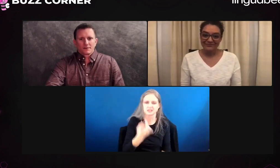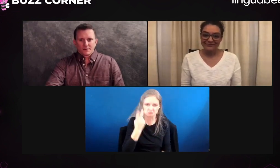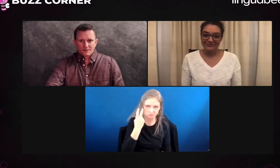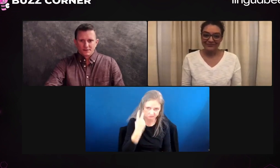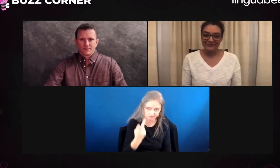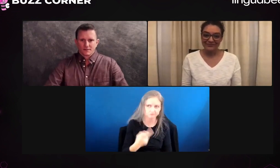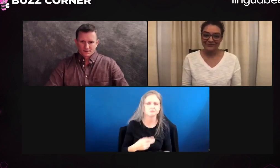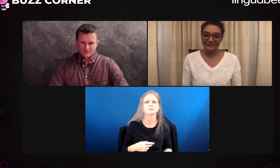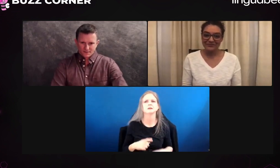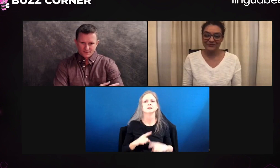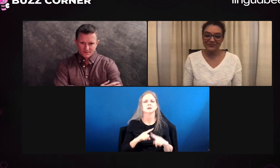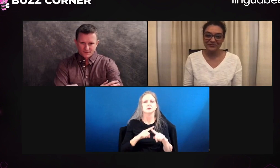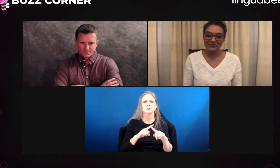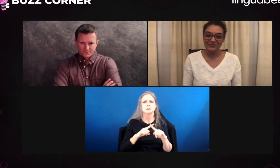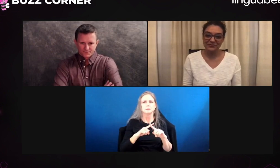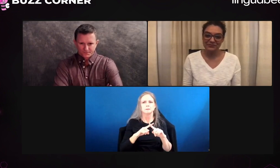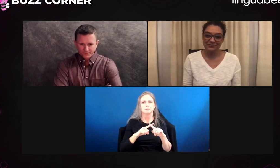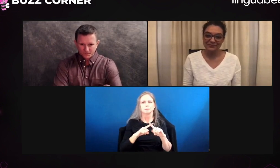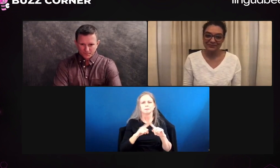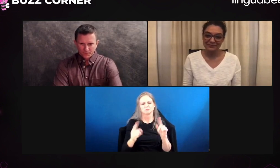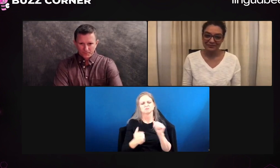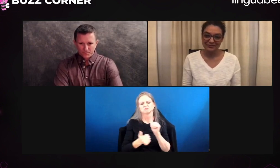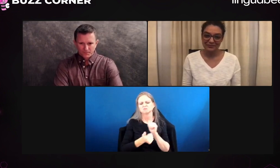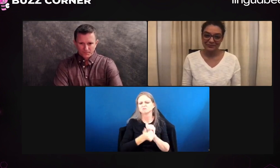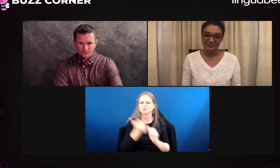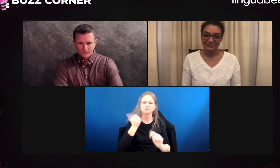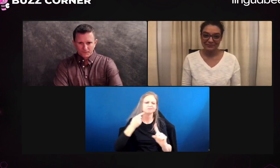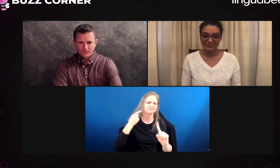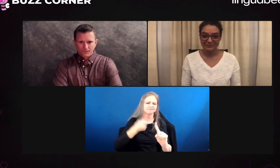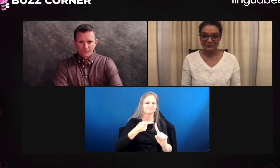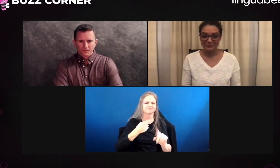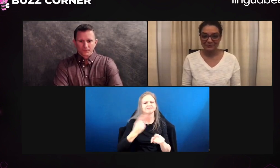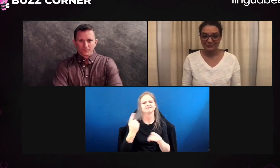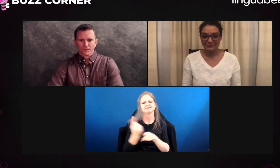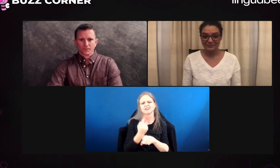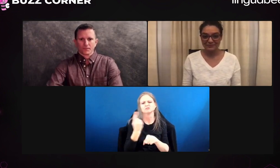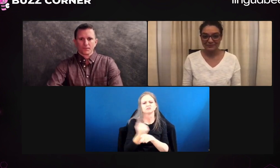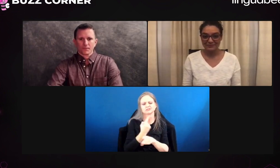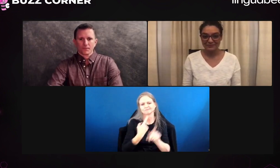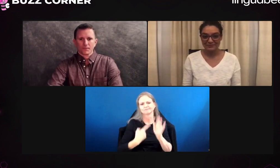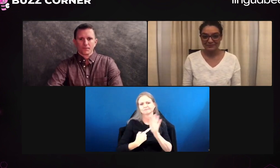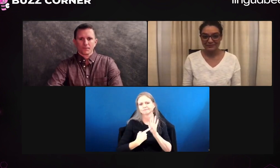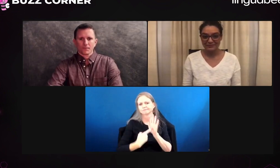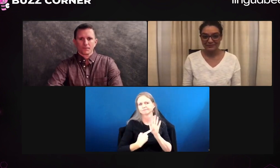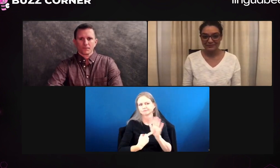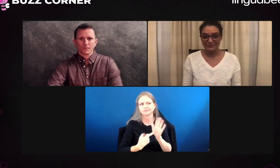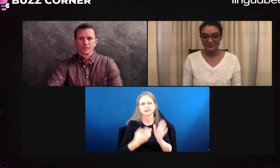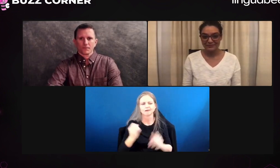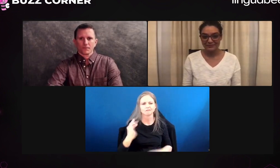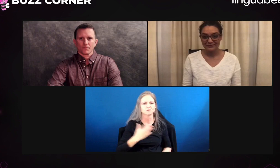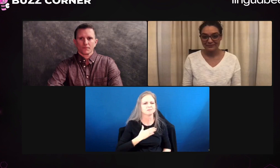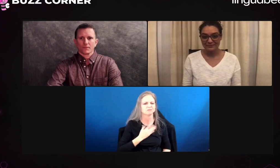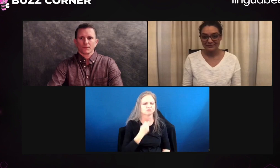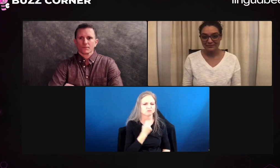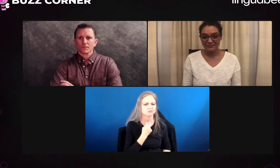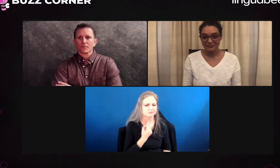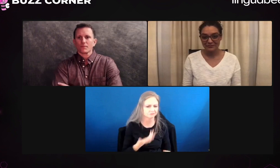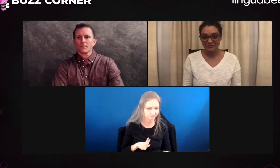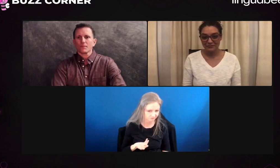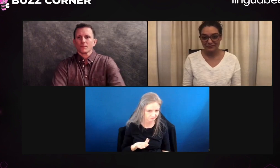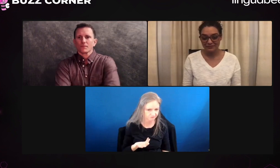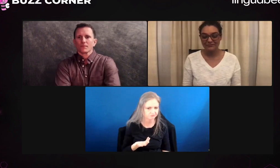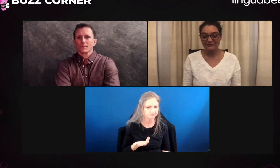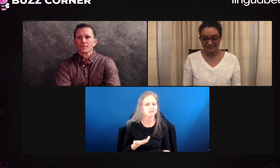Wow, that's a lot to think about in terms of what I'd like to see. But specifically, what I